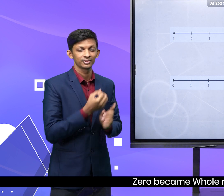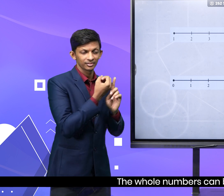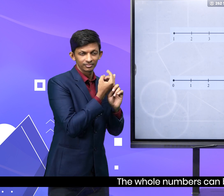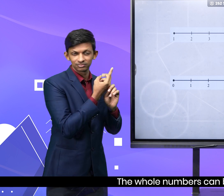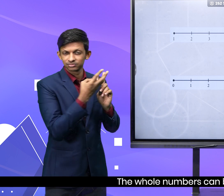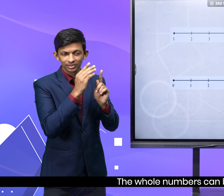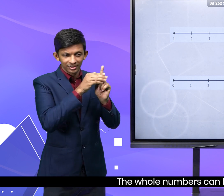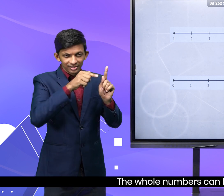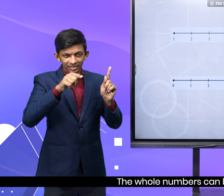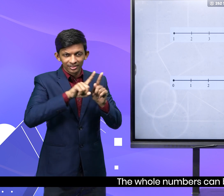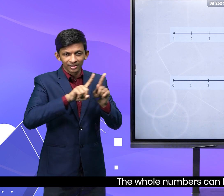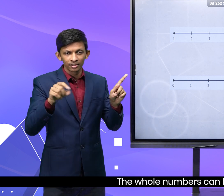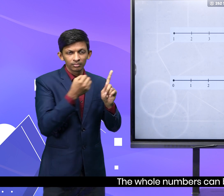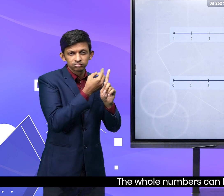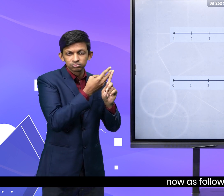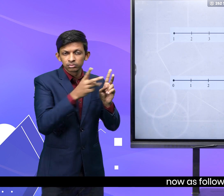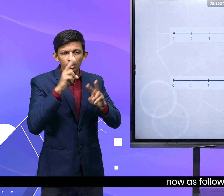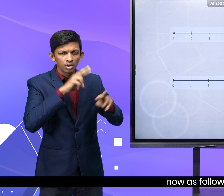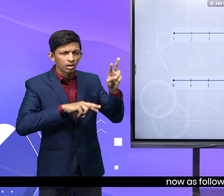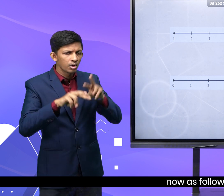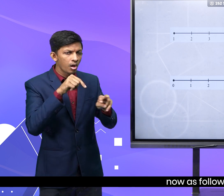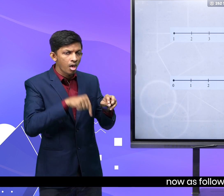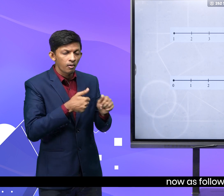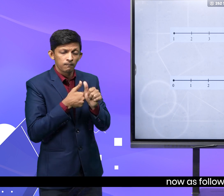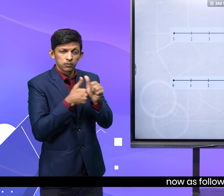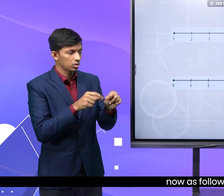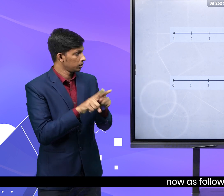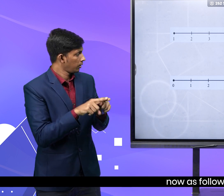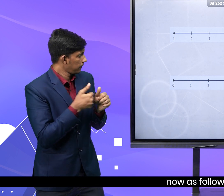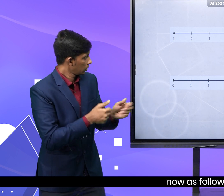The whole numbers can be visualized now as follows.